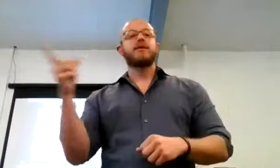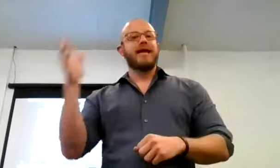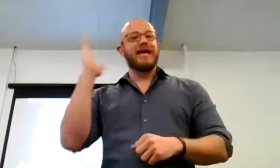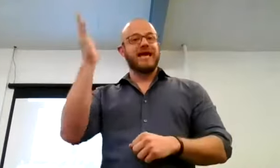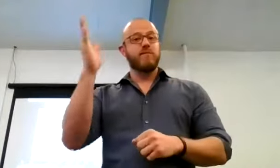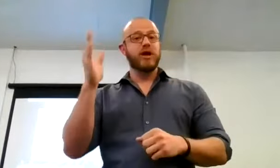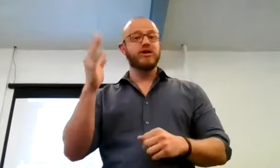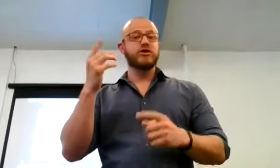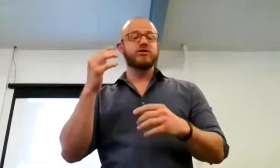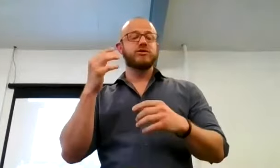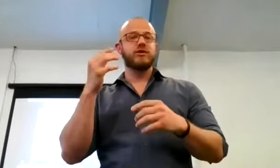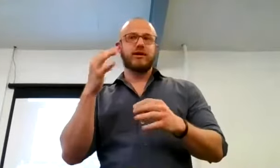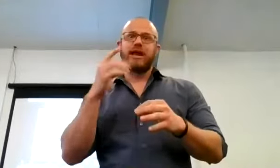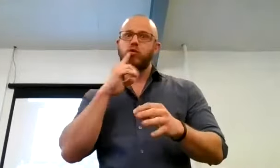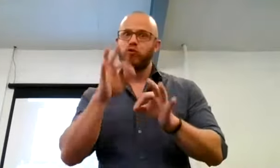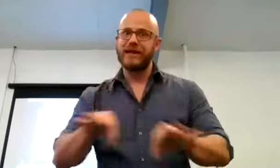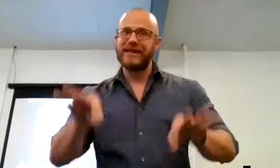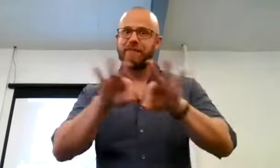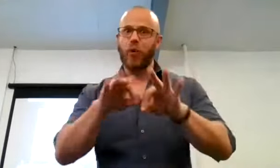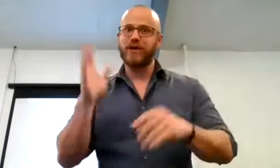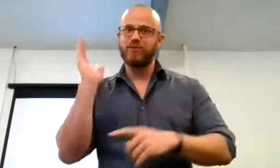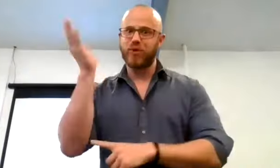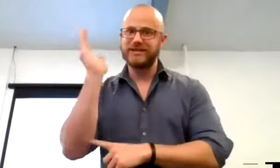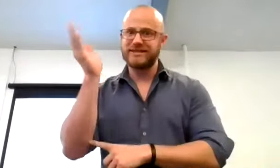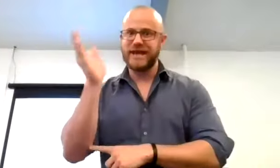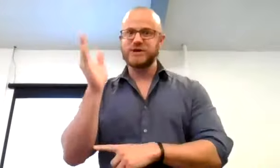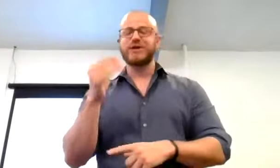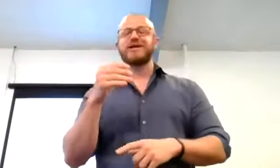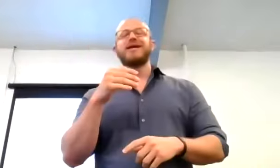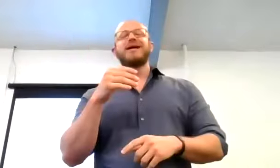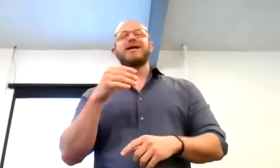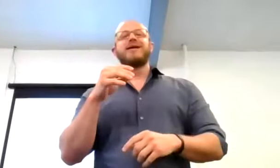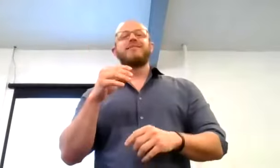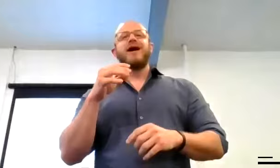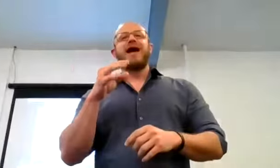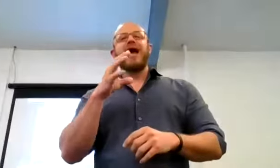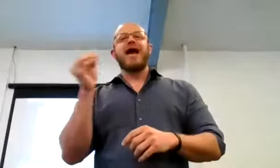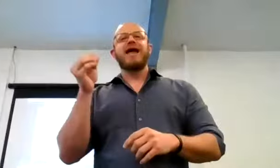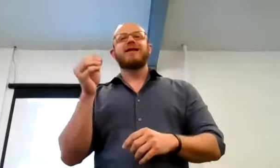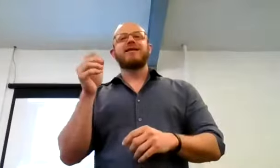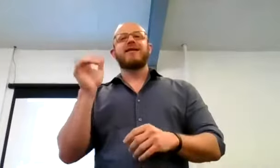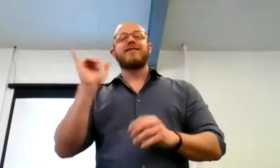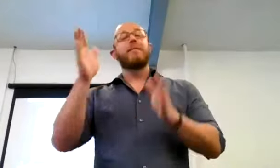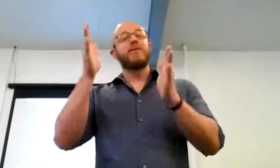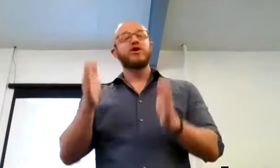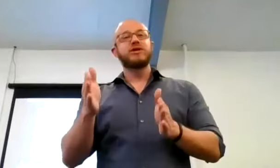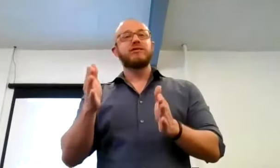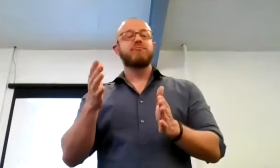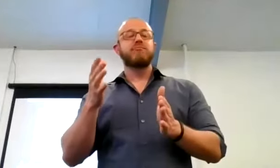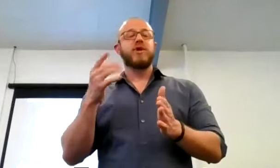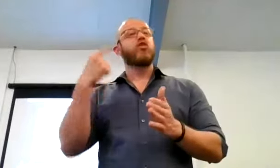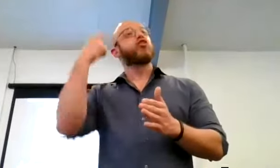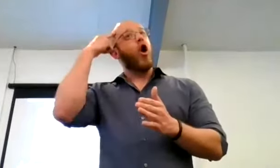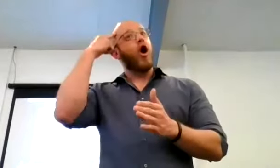language, right? And you get the presentation is there. And it's important to have that presentation. But